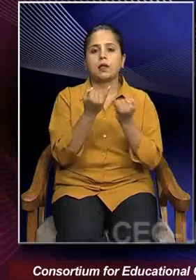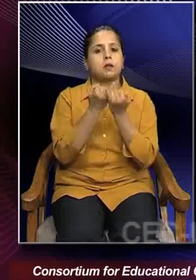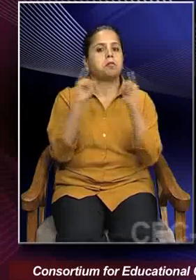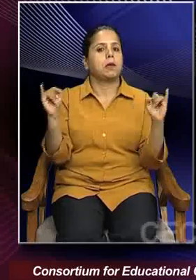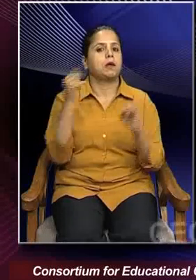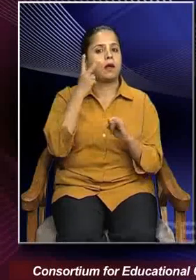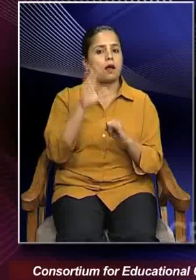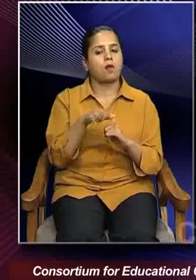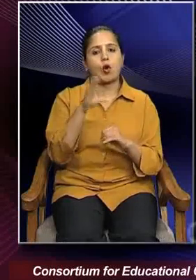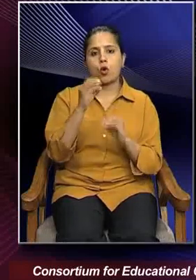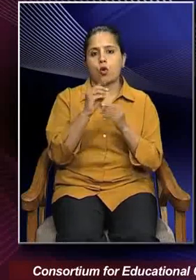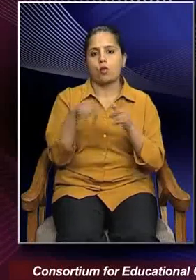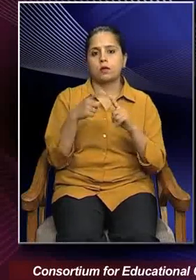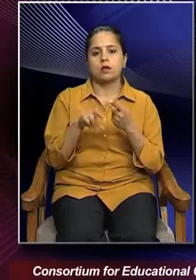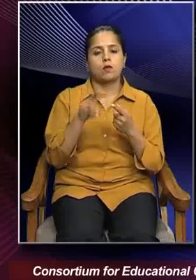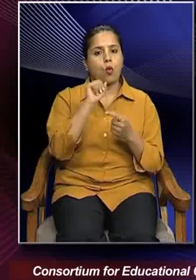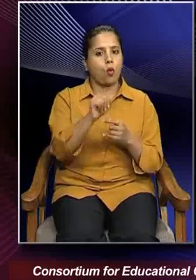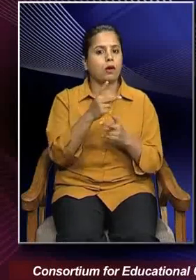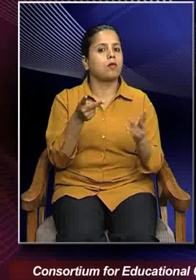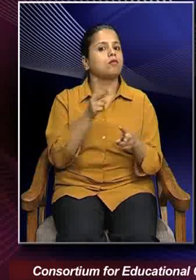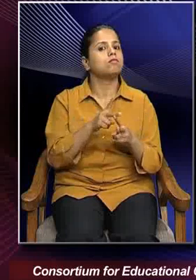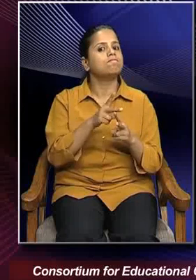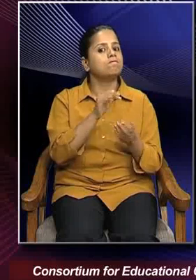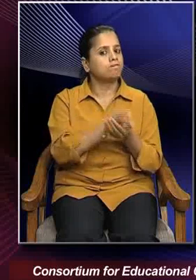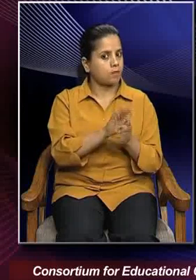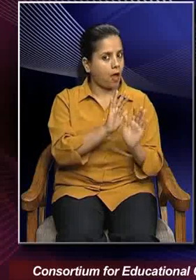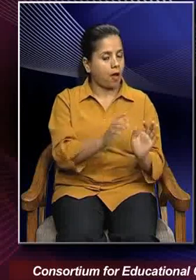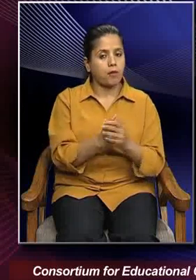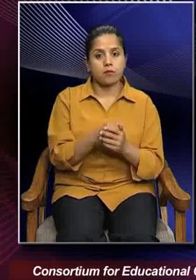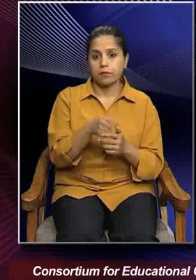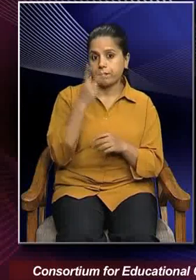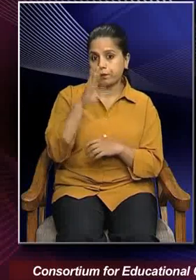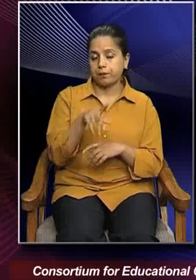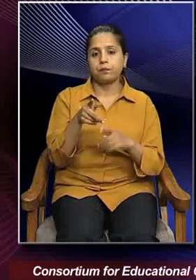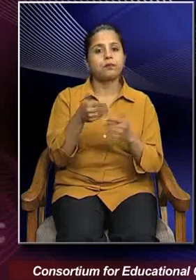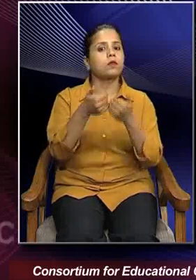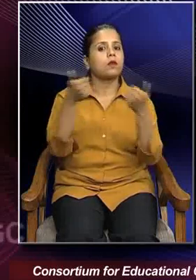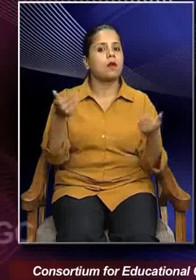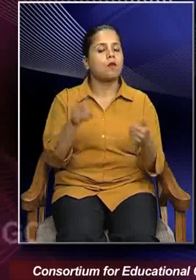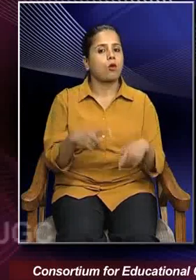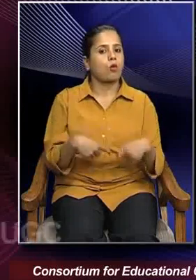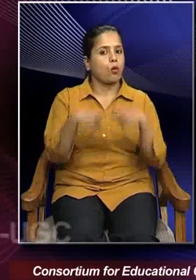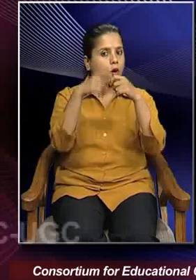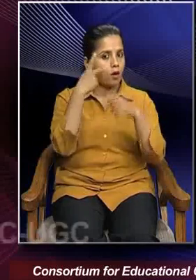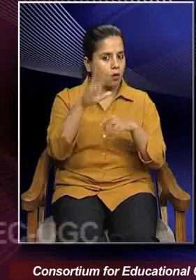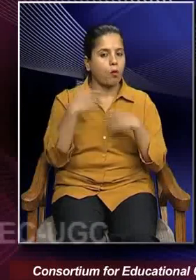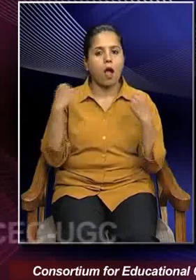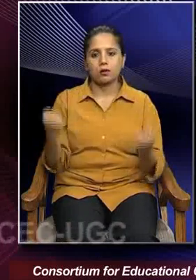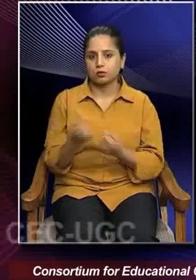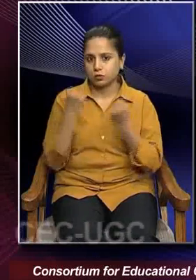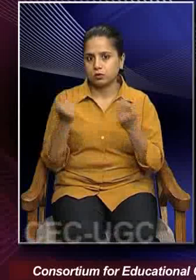and objective existence. And in that it differs from the qualities and